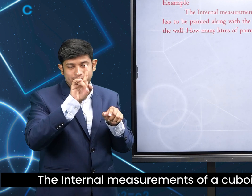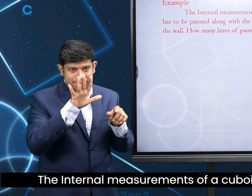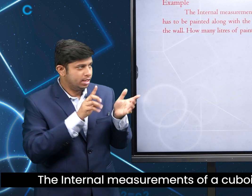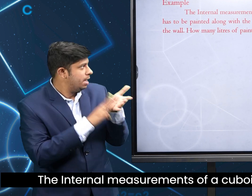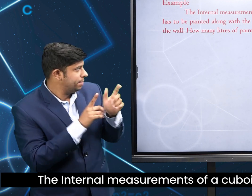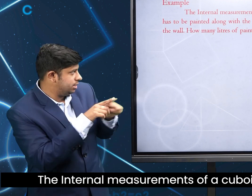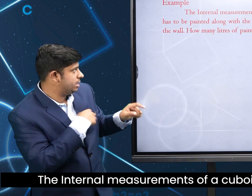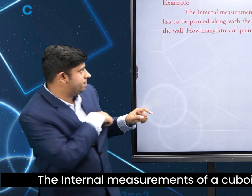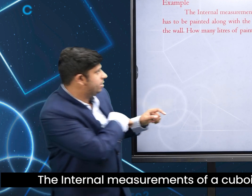4 meter.